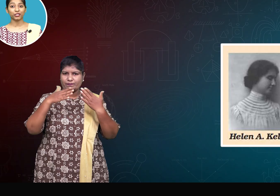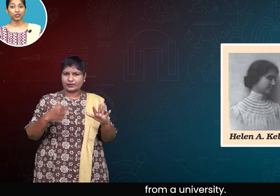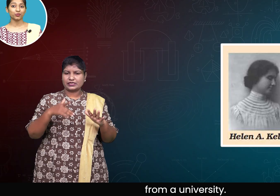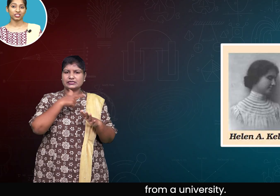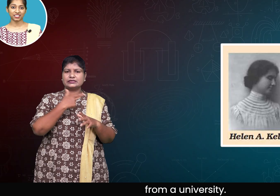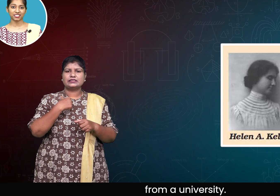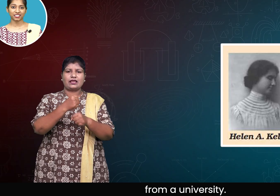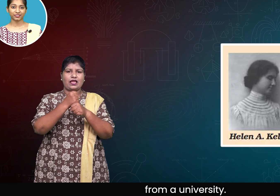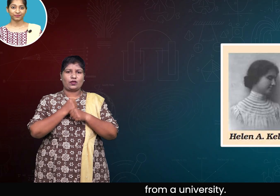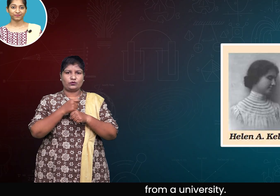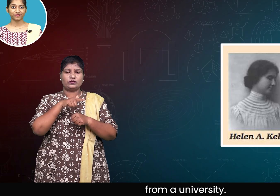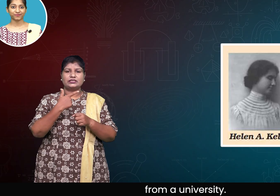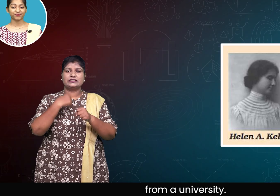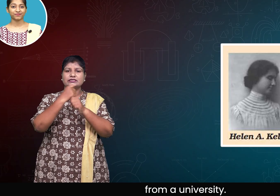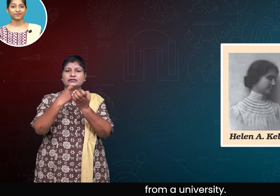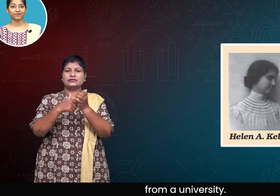from a university.